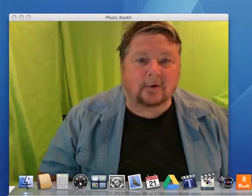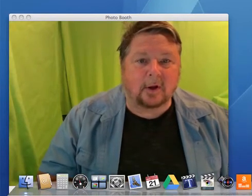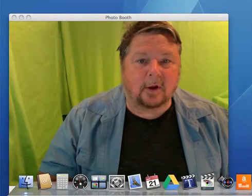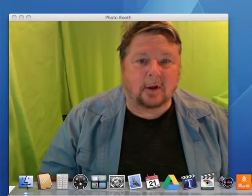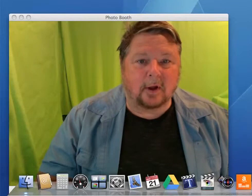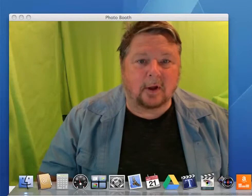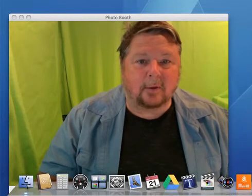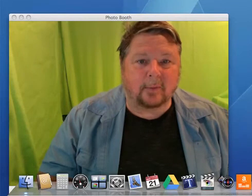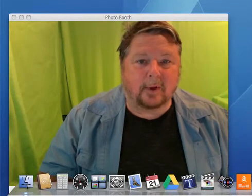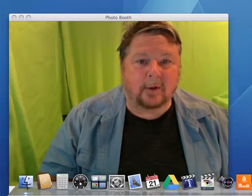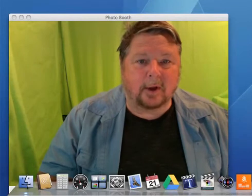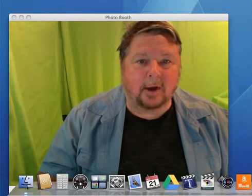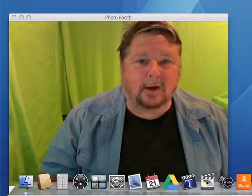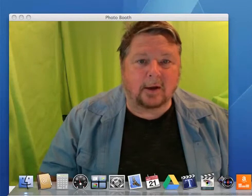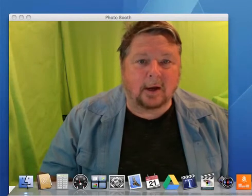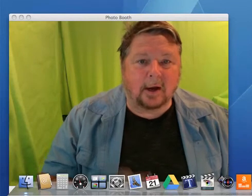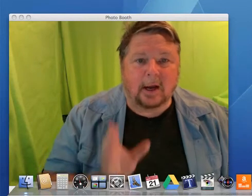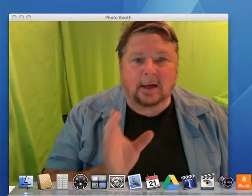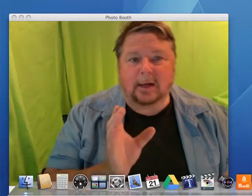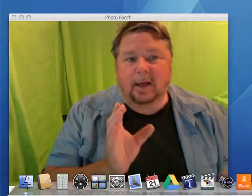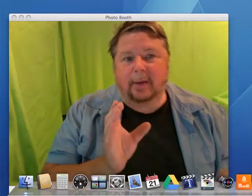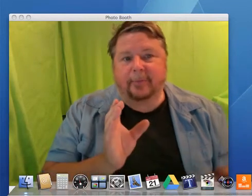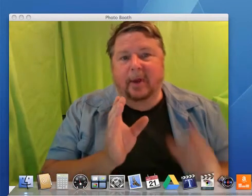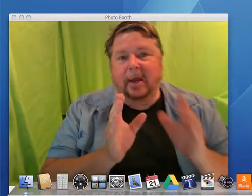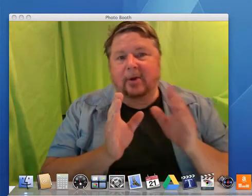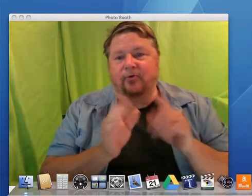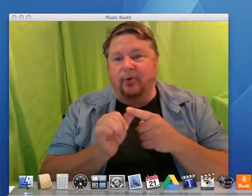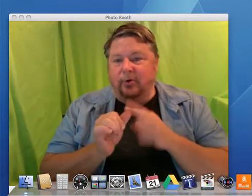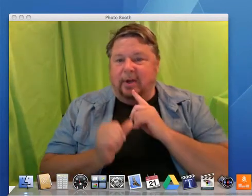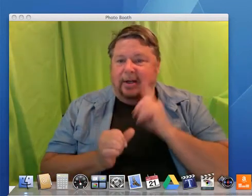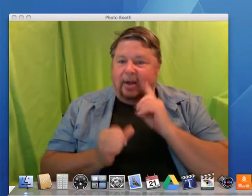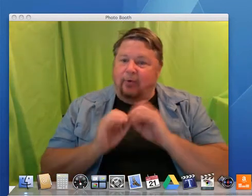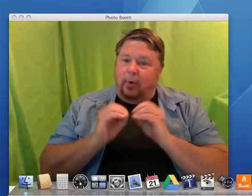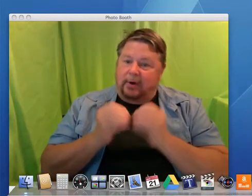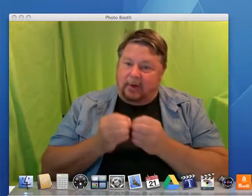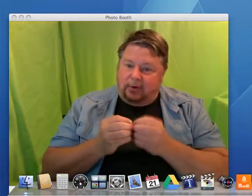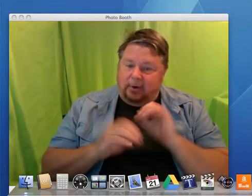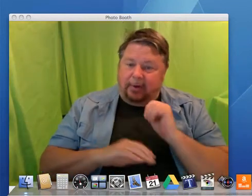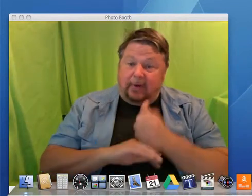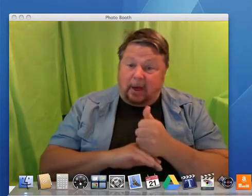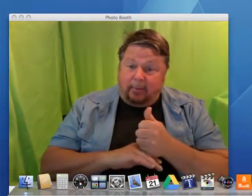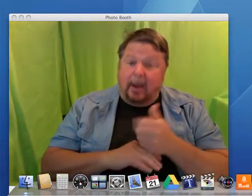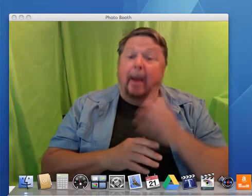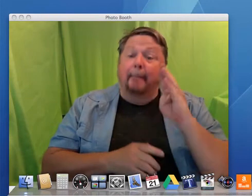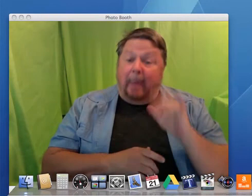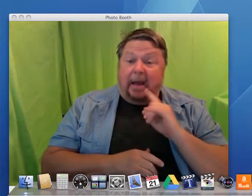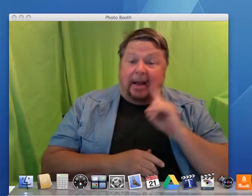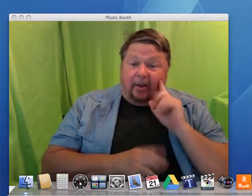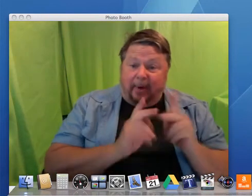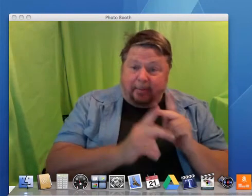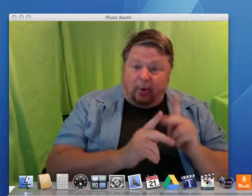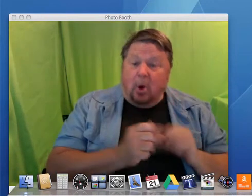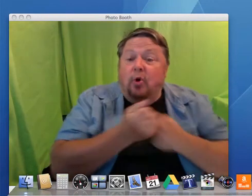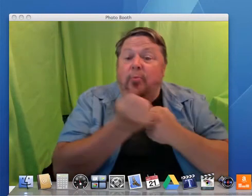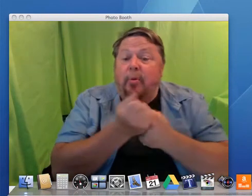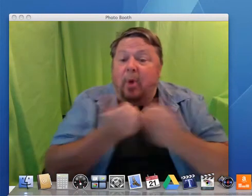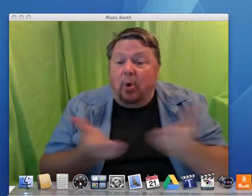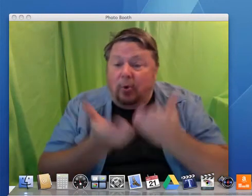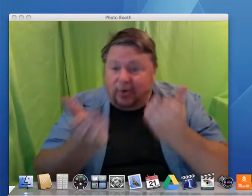is the um, first deaf organization to be set up by deaf people